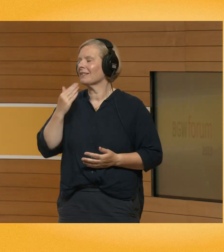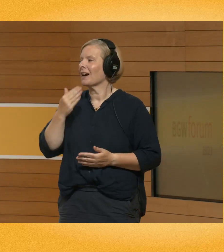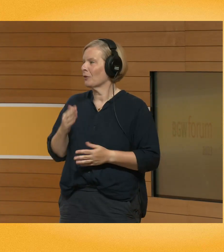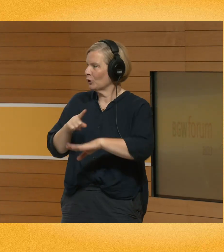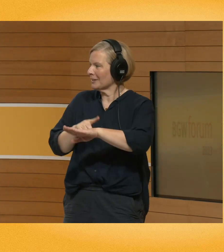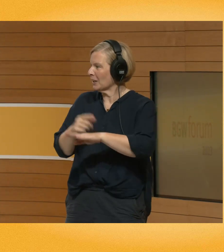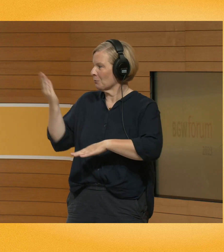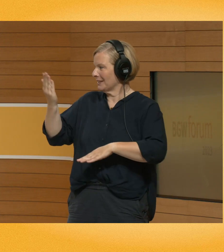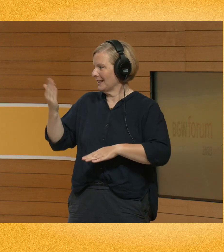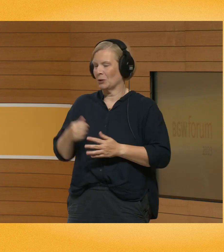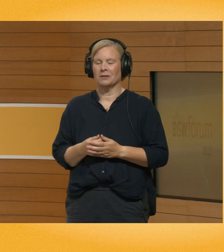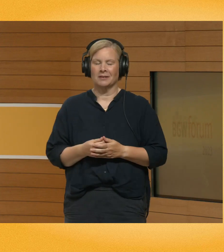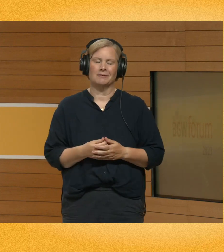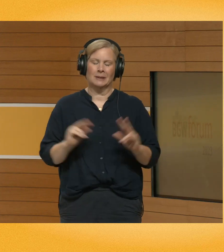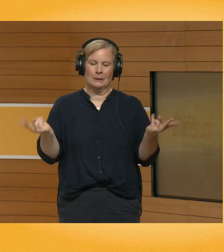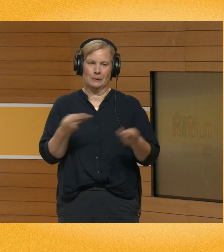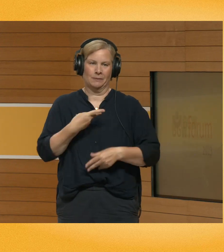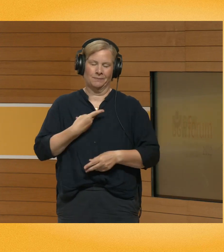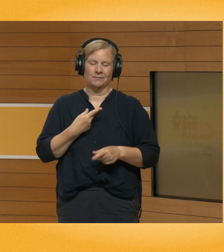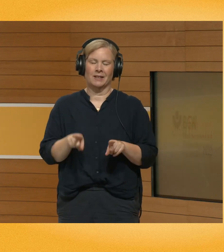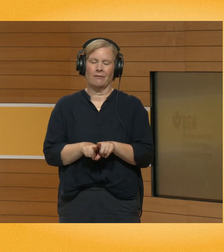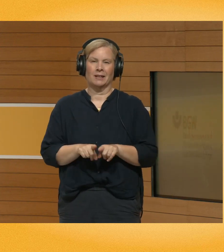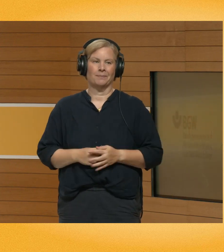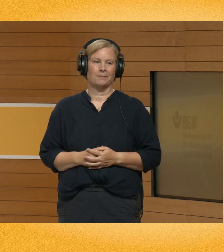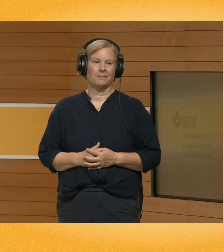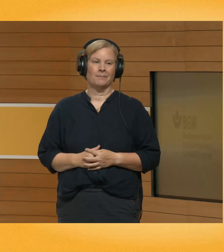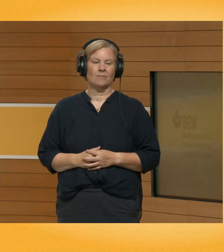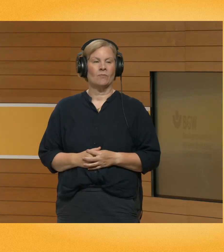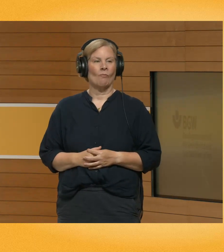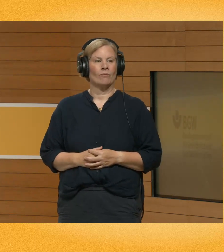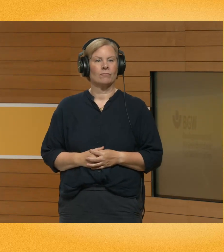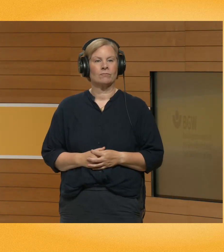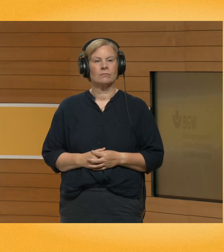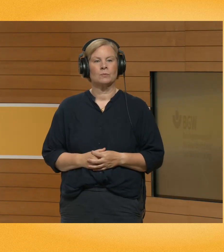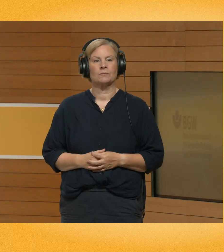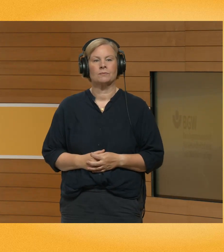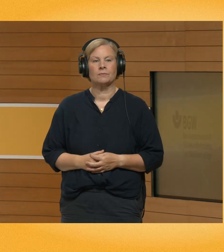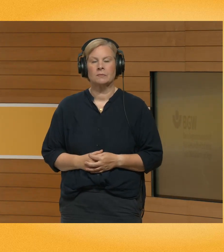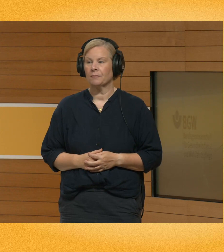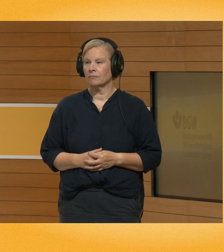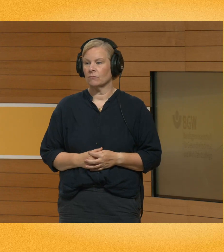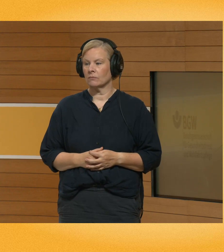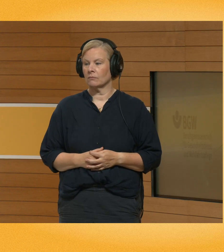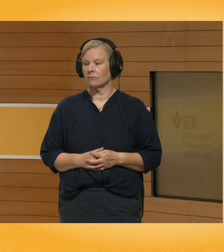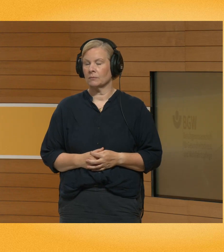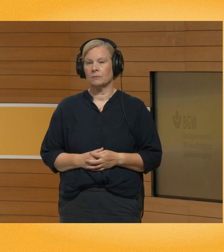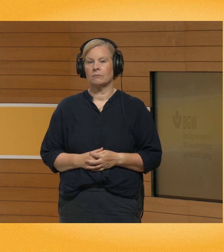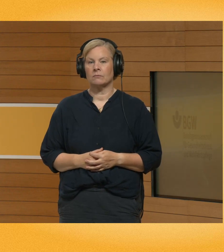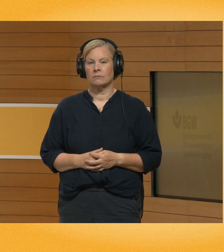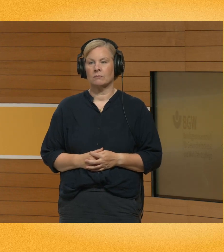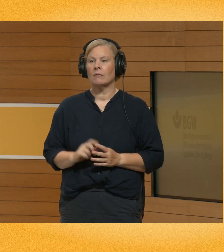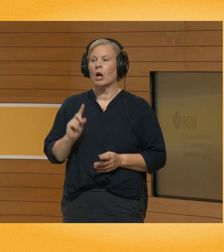Okay, perfect. So 2 for 1. So there's one for the group as well. What do you think would have been different